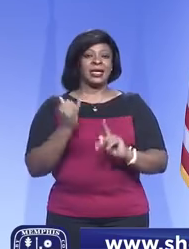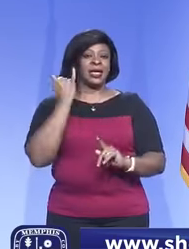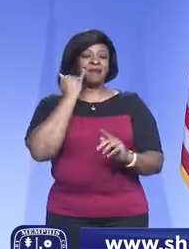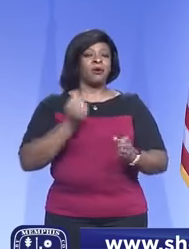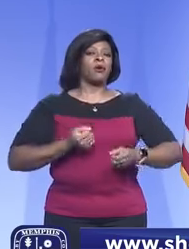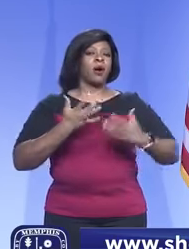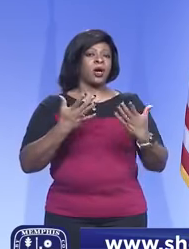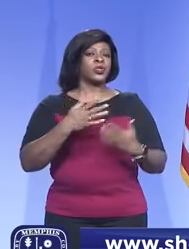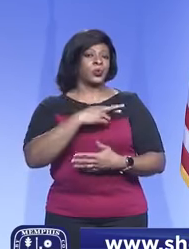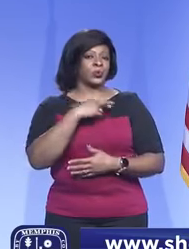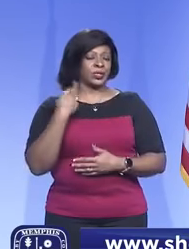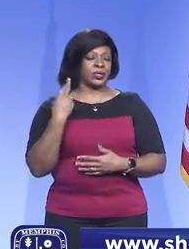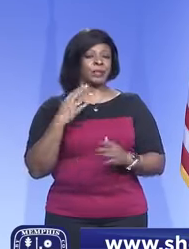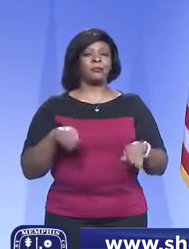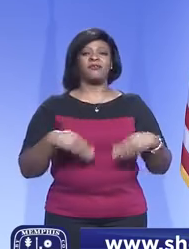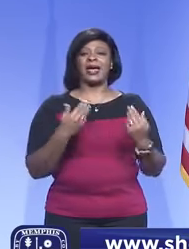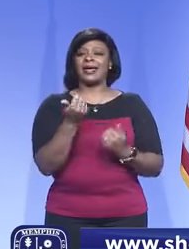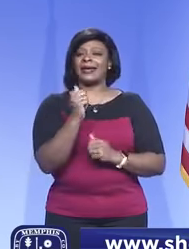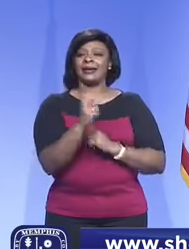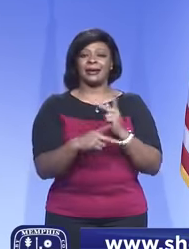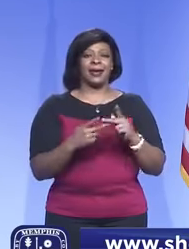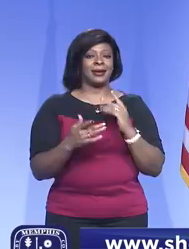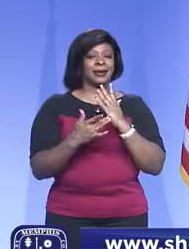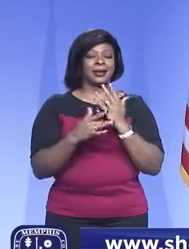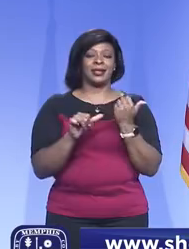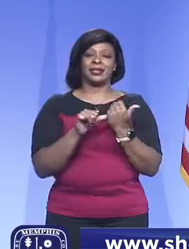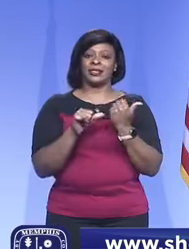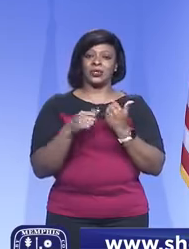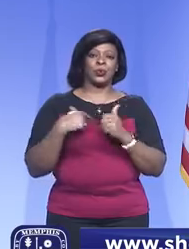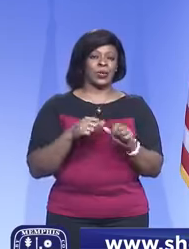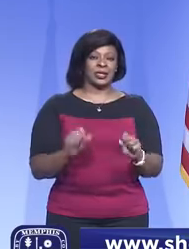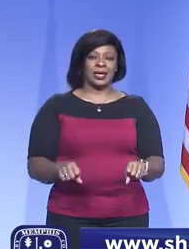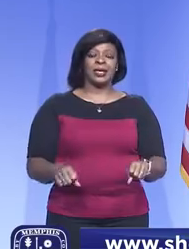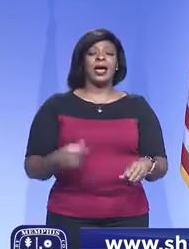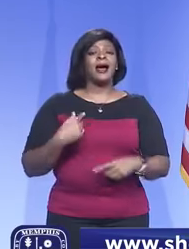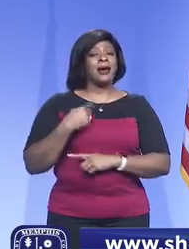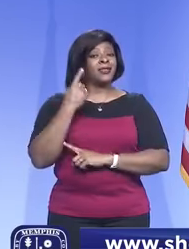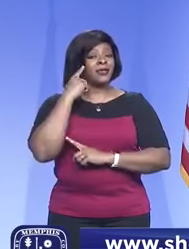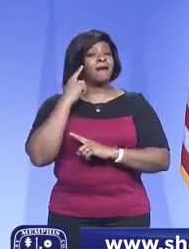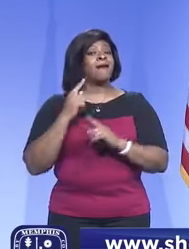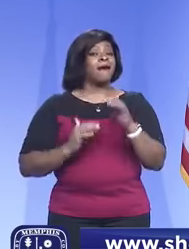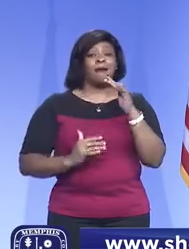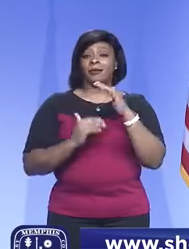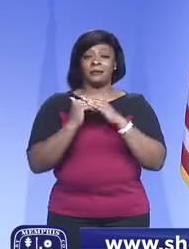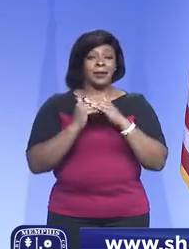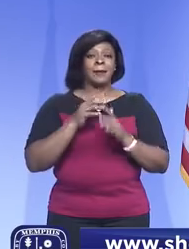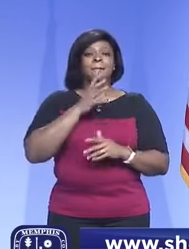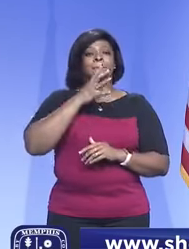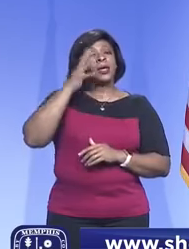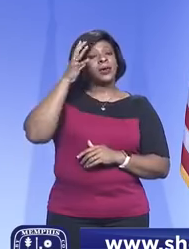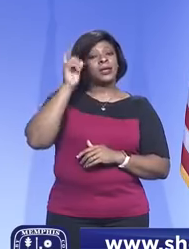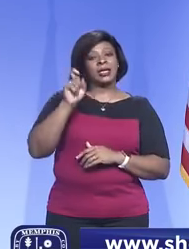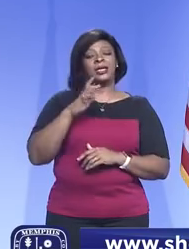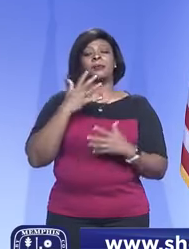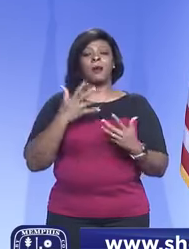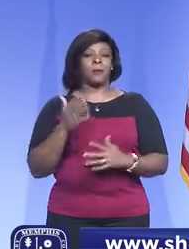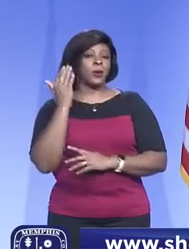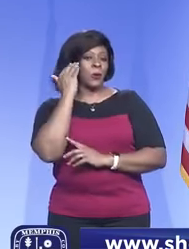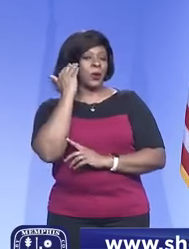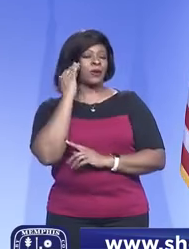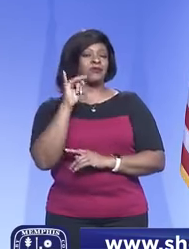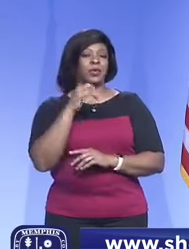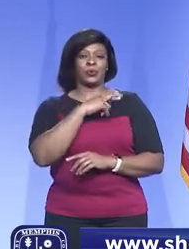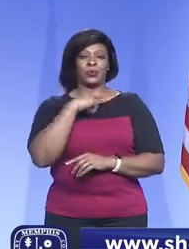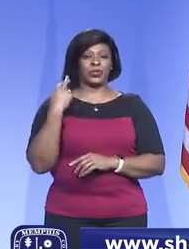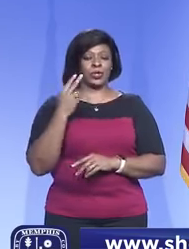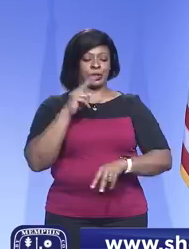a risk, and providing whatever technical assistance we can. But I do think ultimately parents need to be aware of the risk. They need